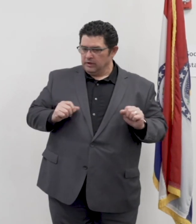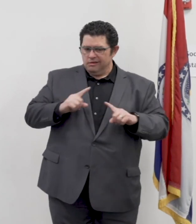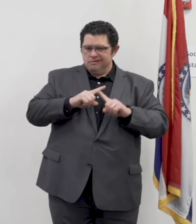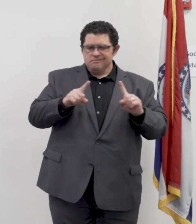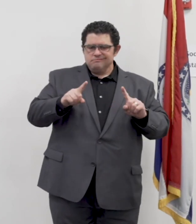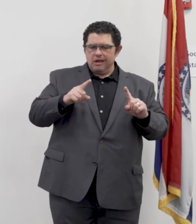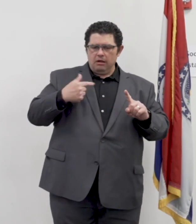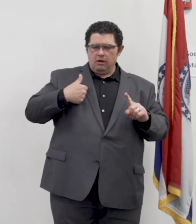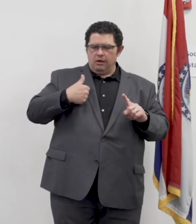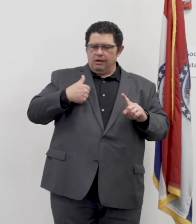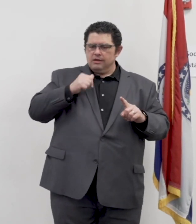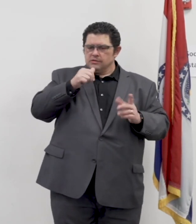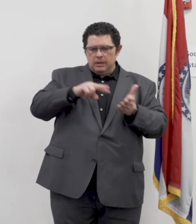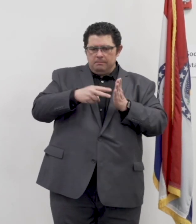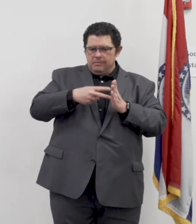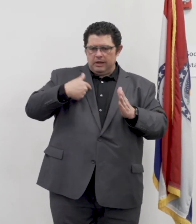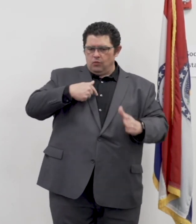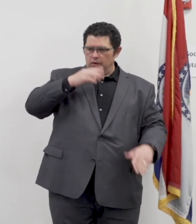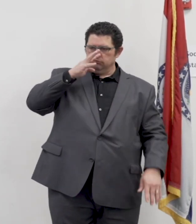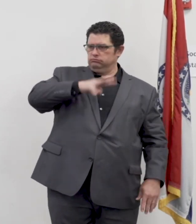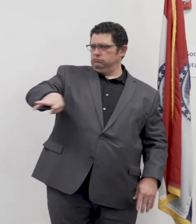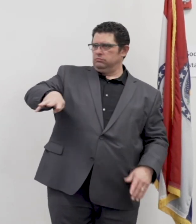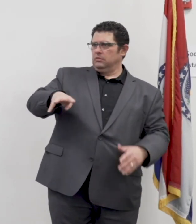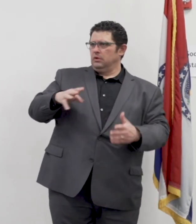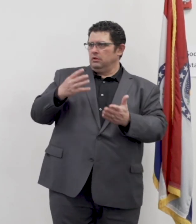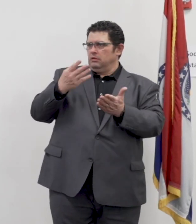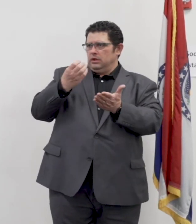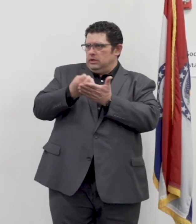the economic impact. We have to find that balance.